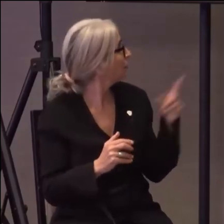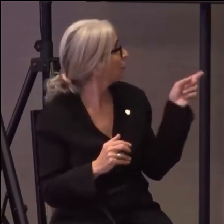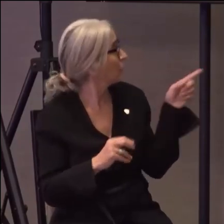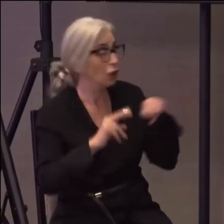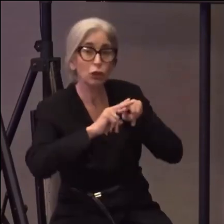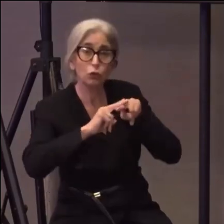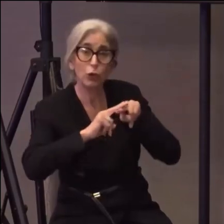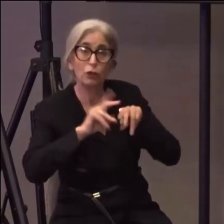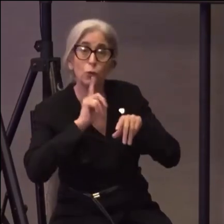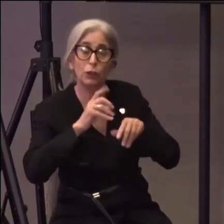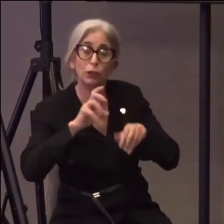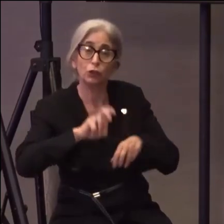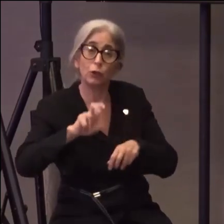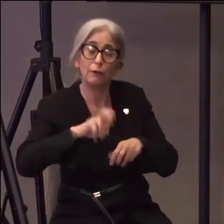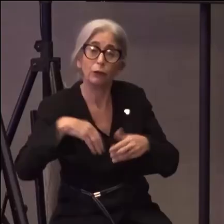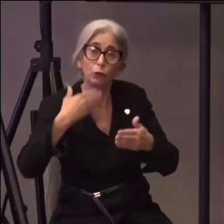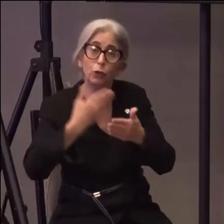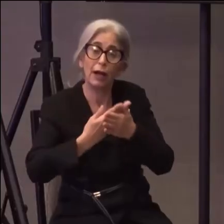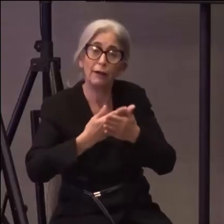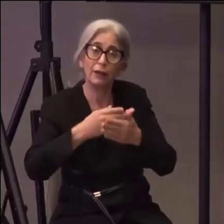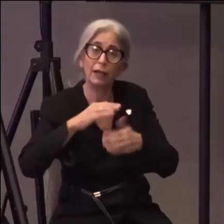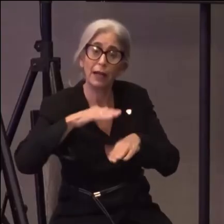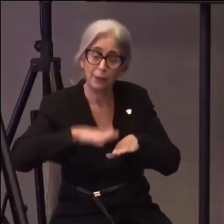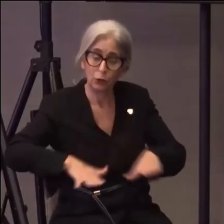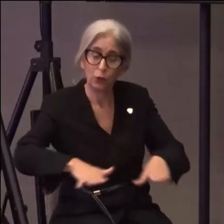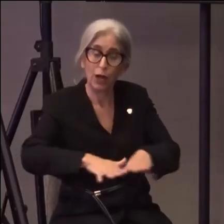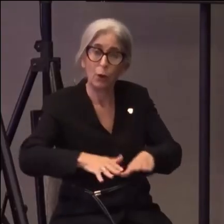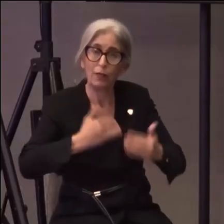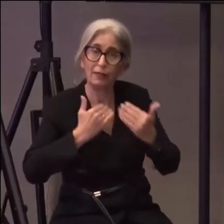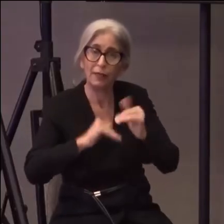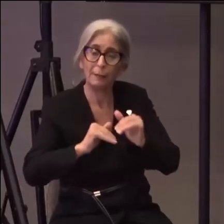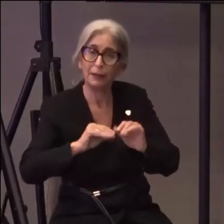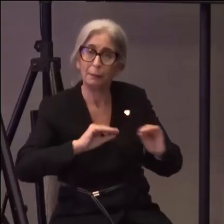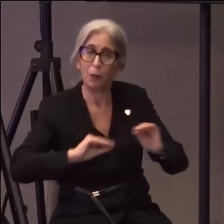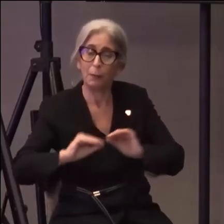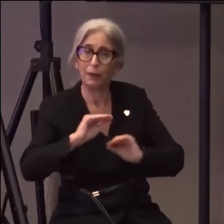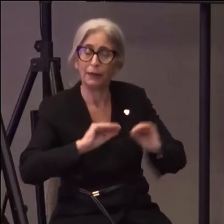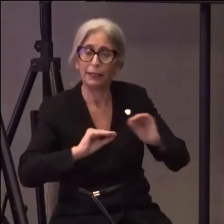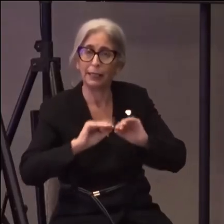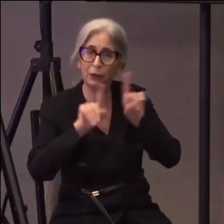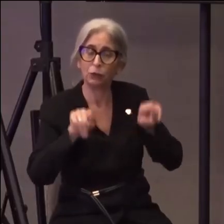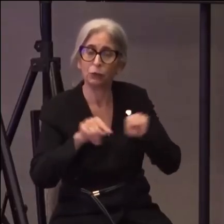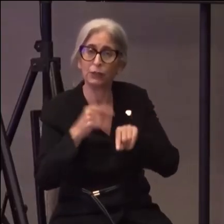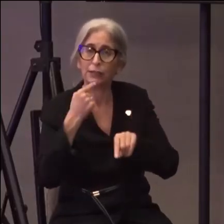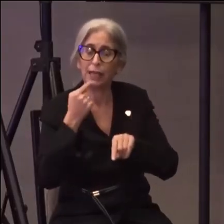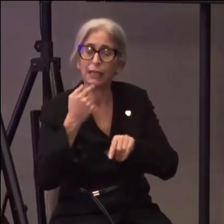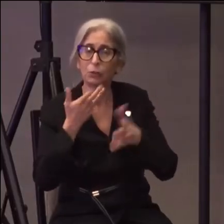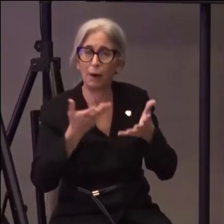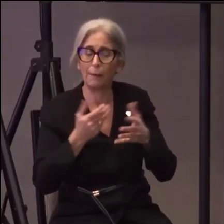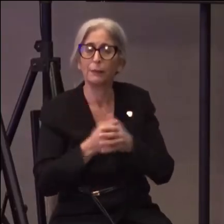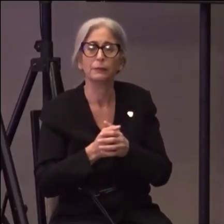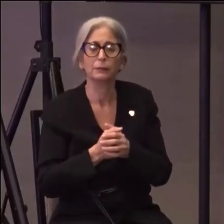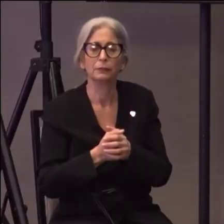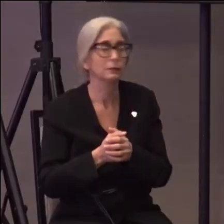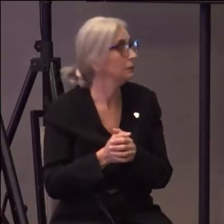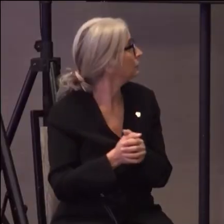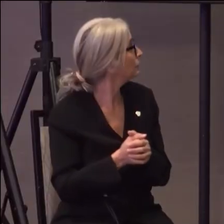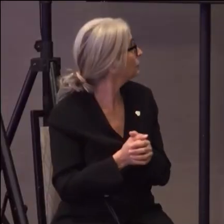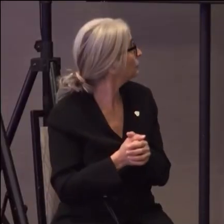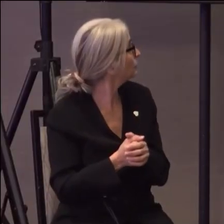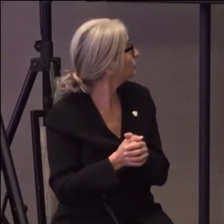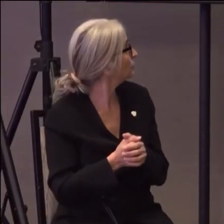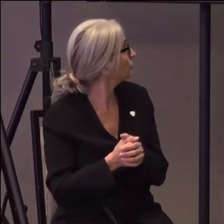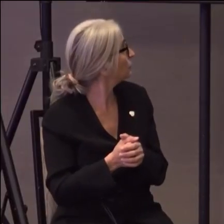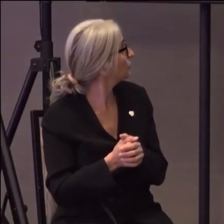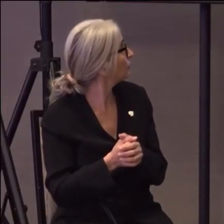real traveler reach on the ground for a person with limited mobility. Screen says, what do planners say? Good data makes it easy